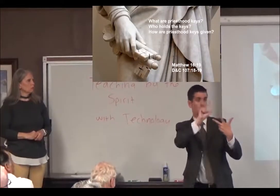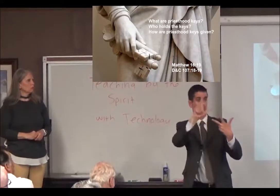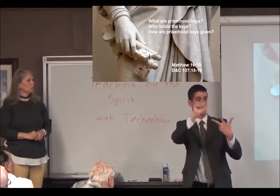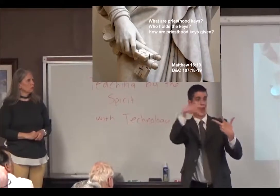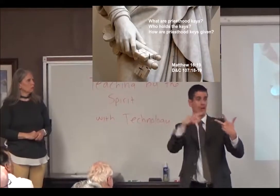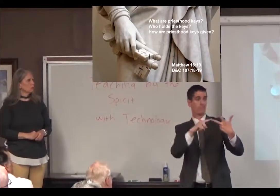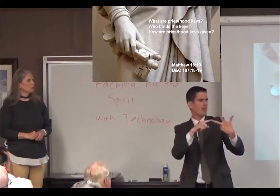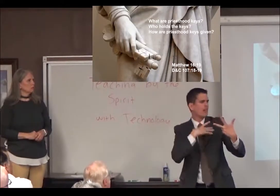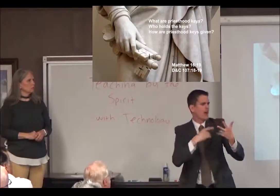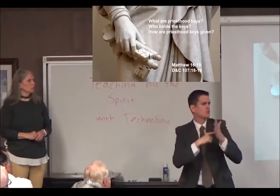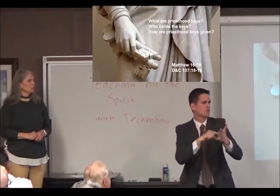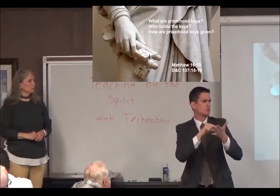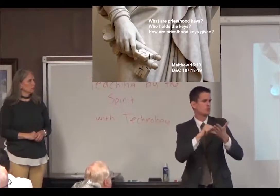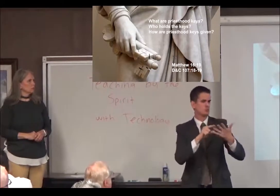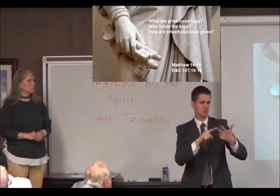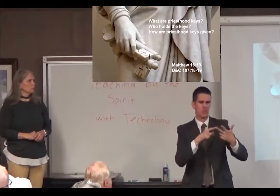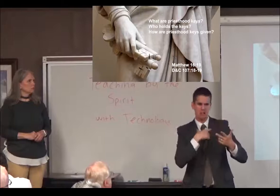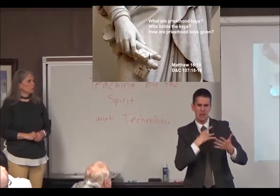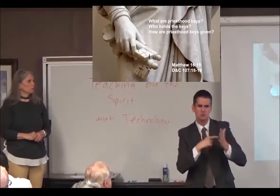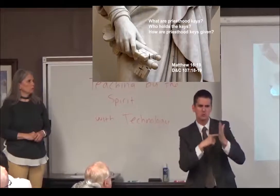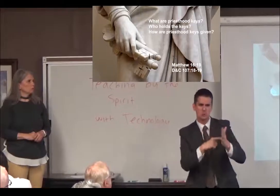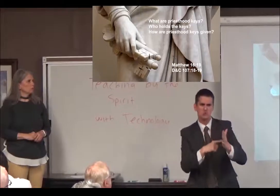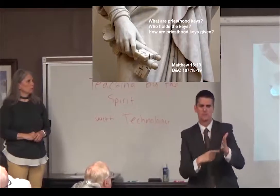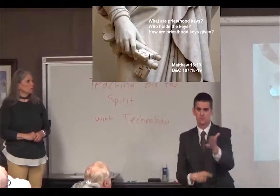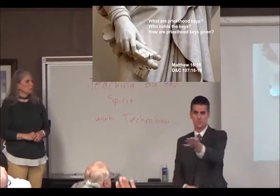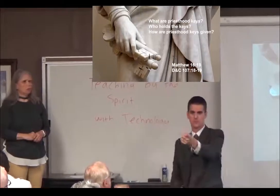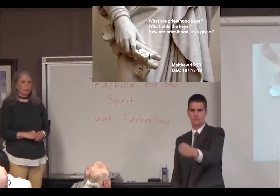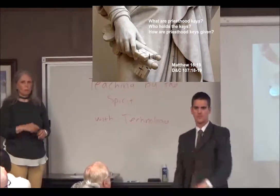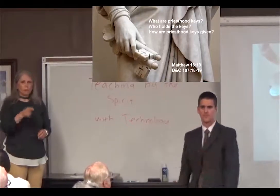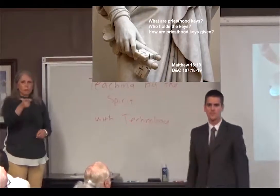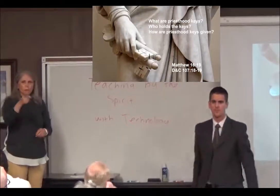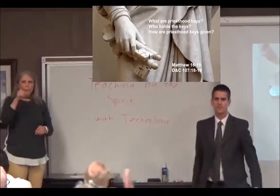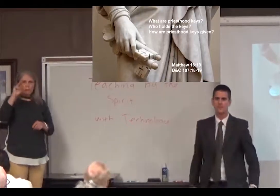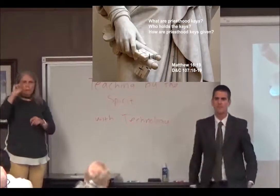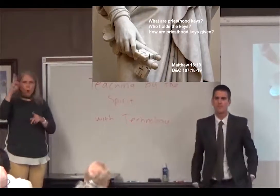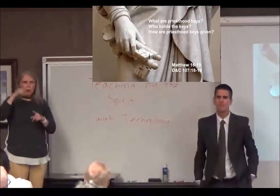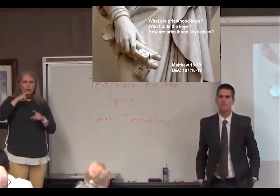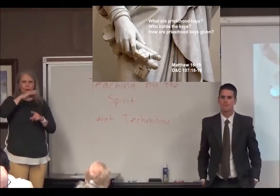video, the Gospel Library app. I like to show scriptures from the Gospel Library app.